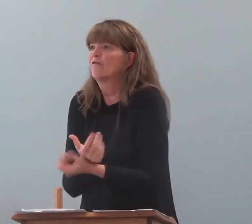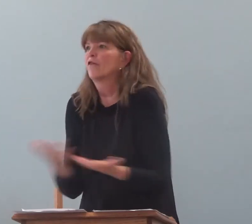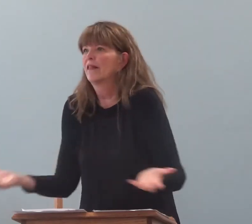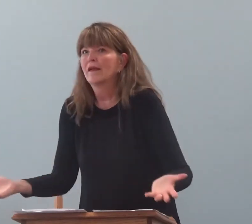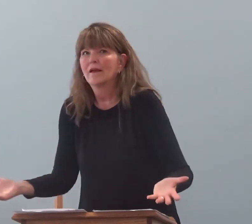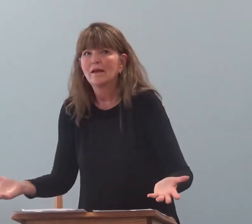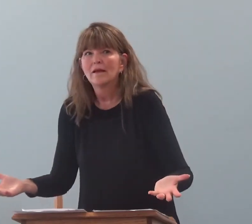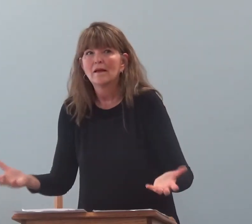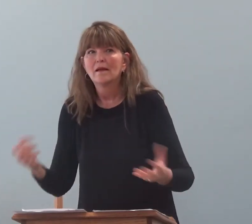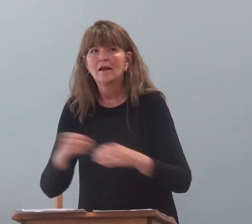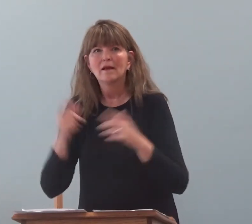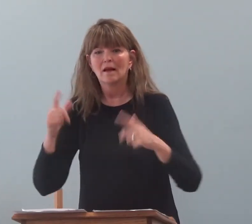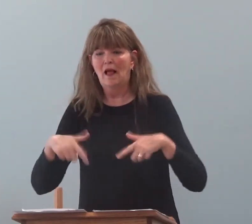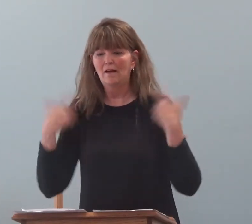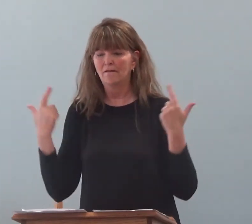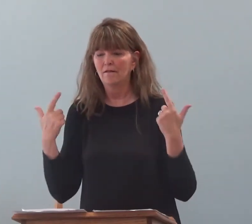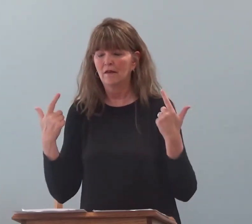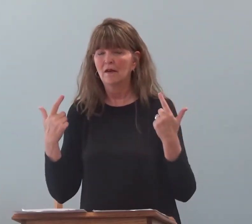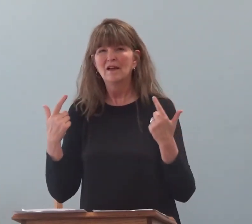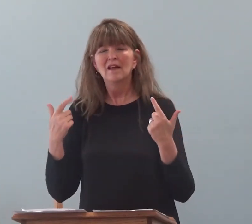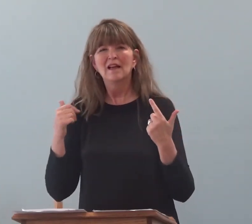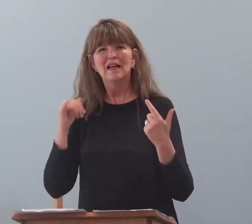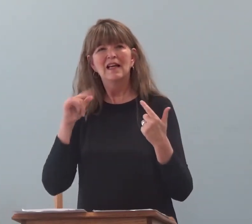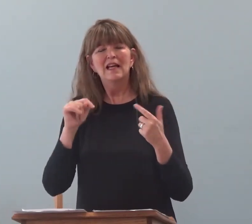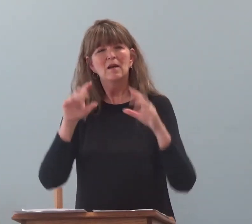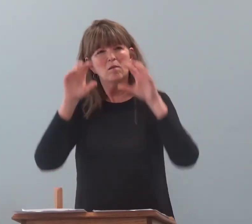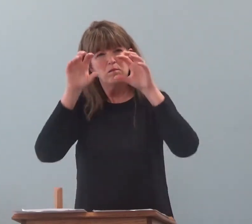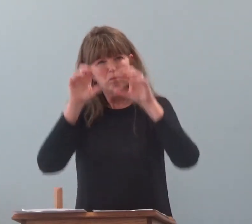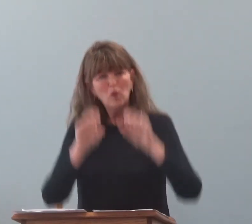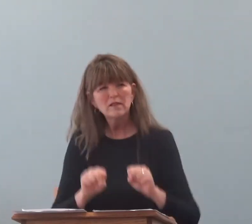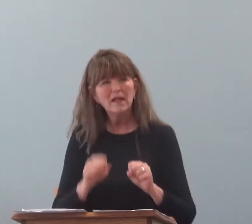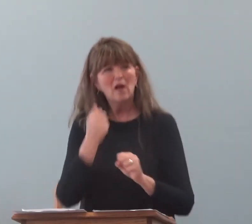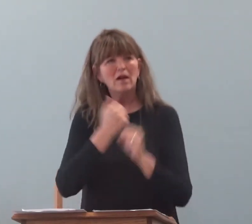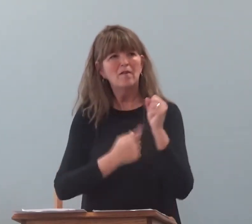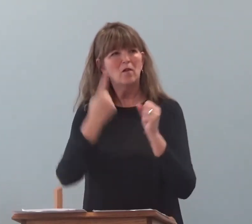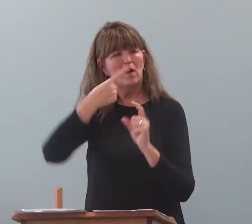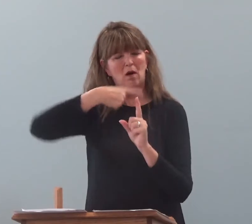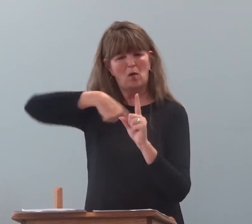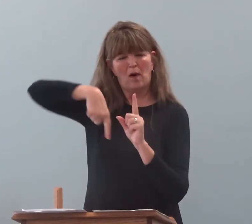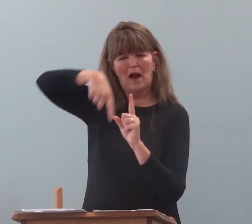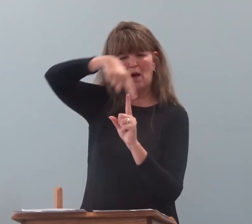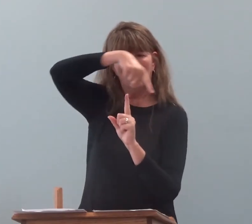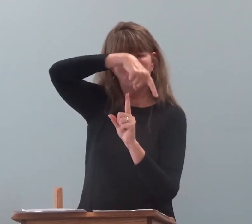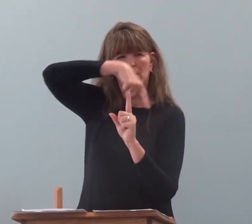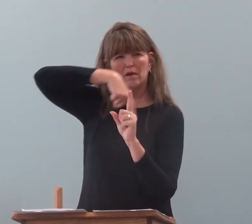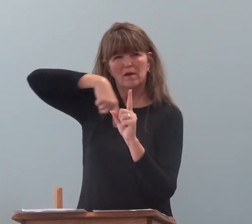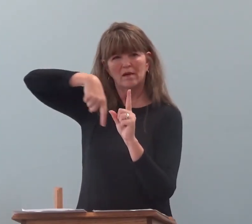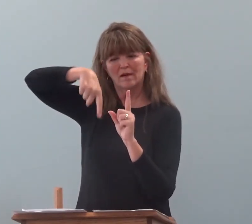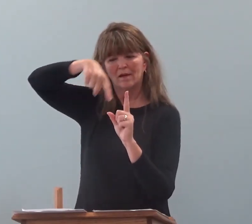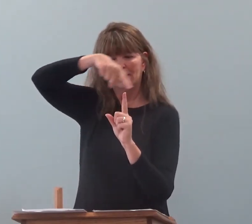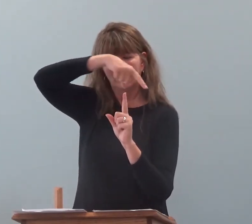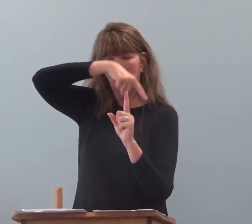consistently negative and have nothing positive to say about anything, who seem to hate their lives. They